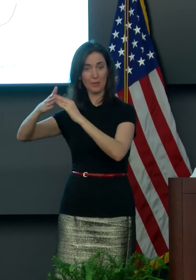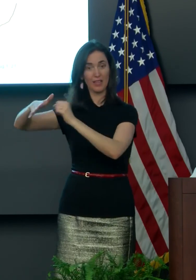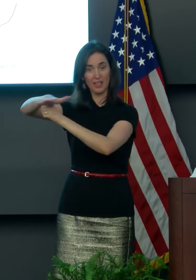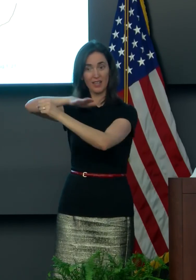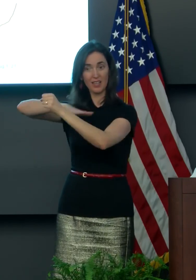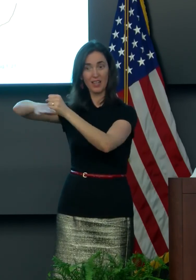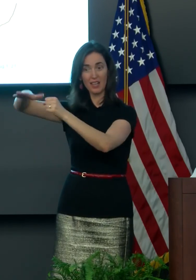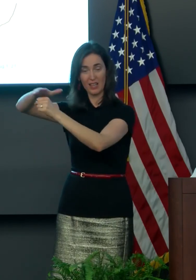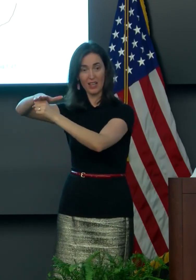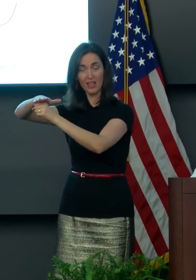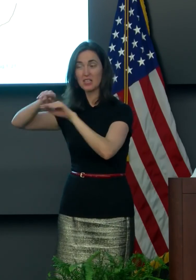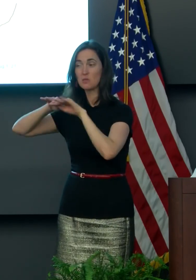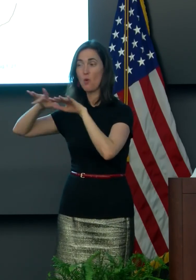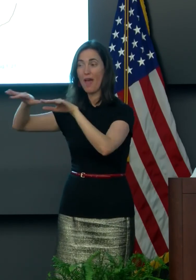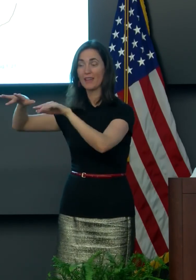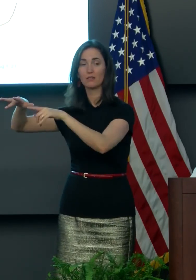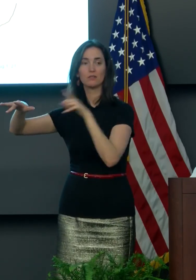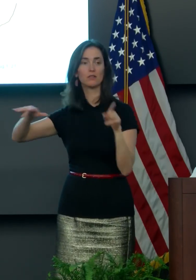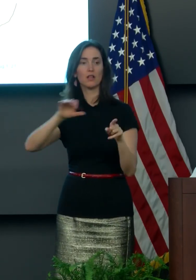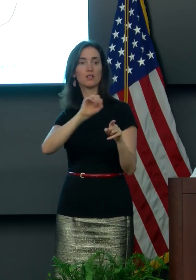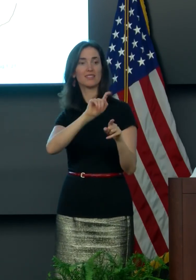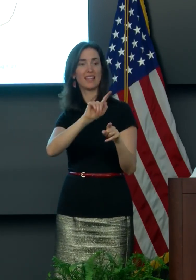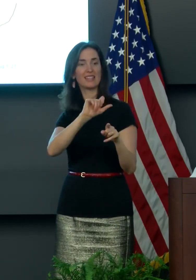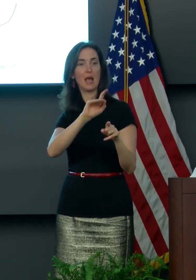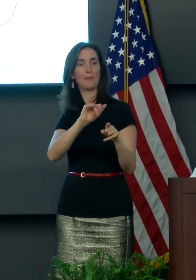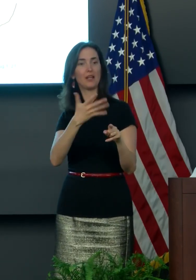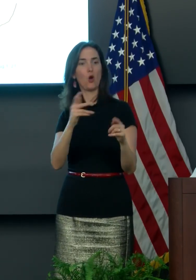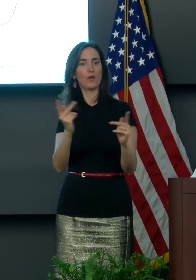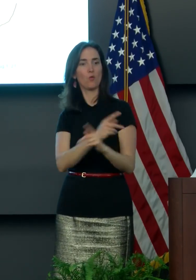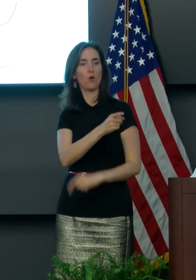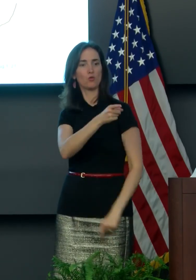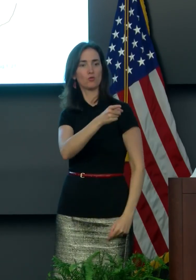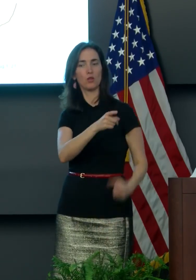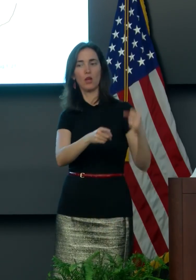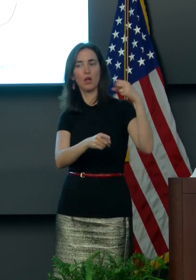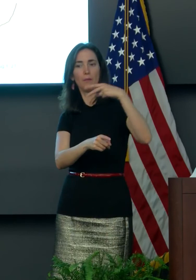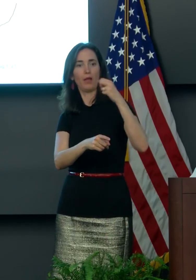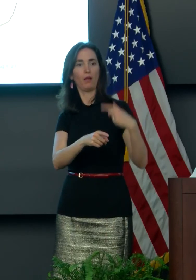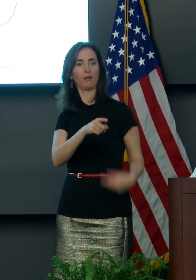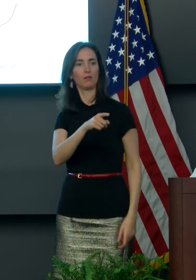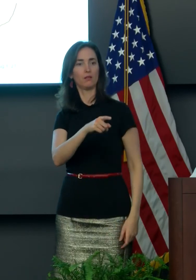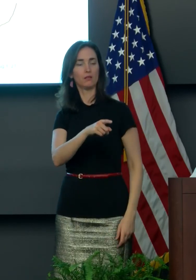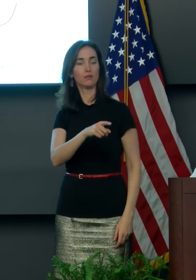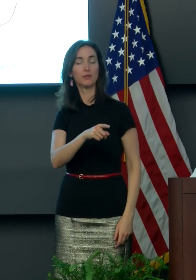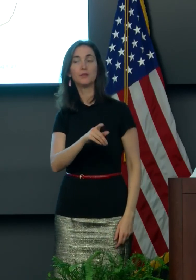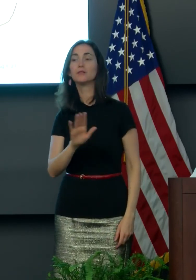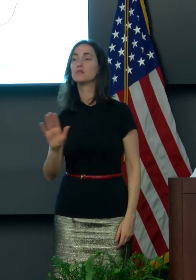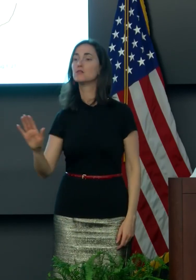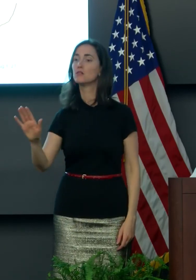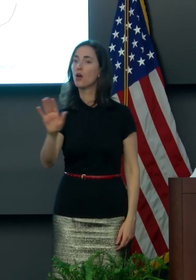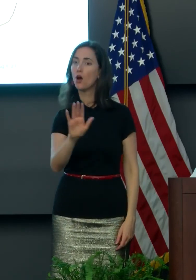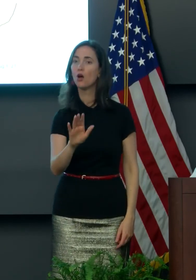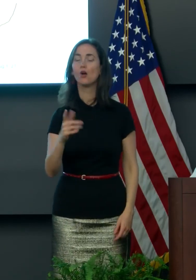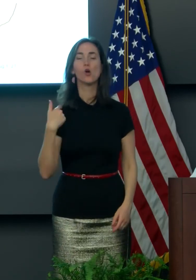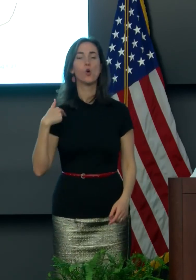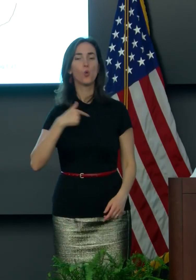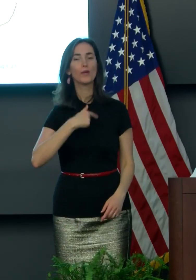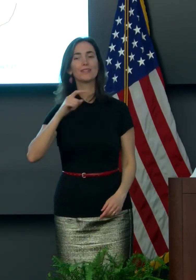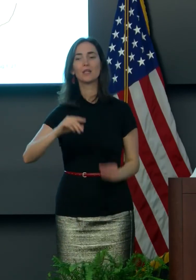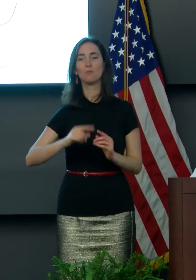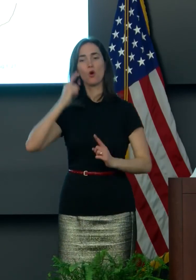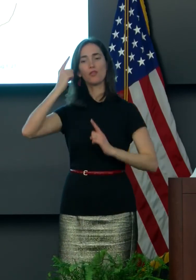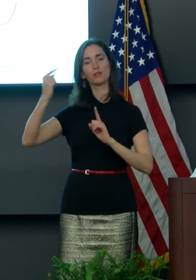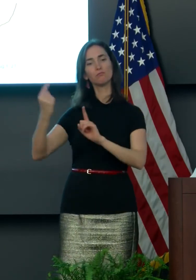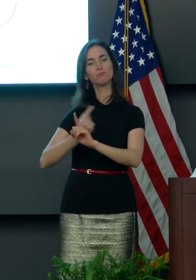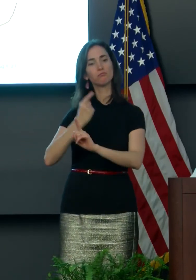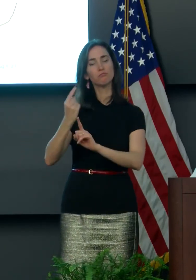in St. Tammany, at least back when school started. So we just need to, I think, be more reasonable,